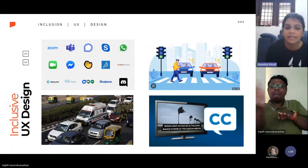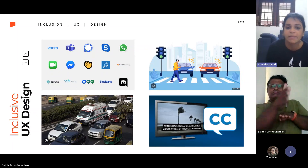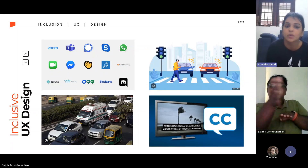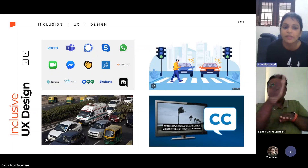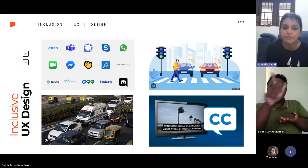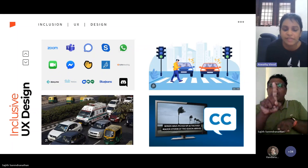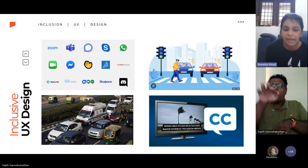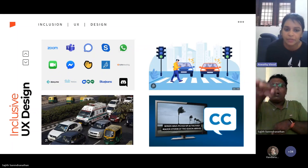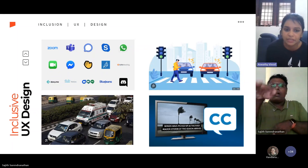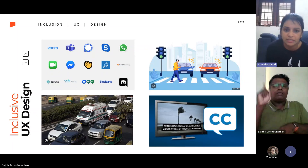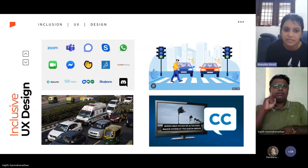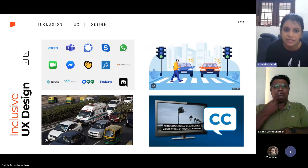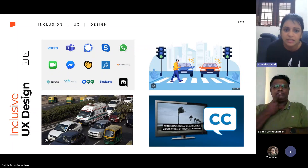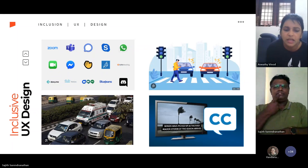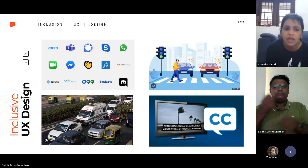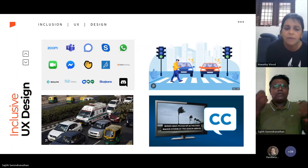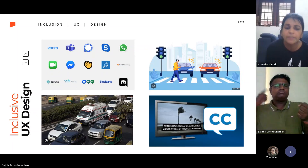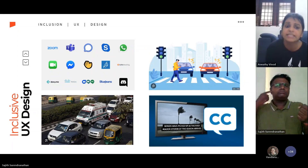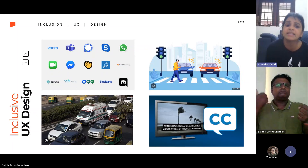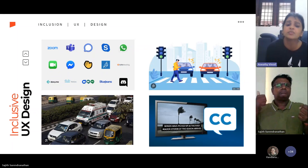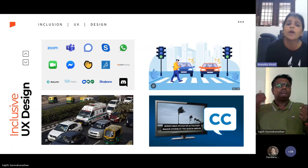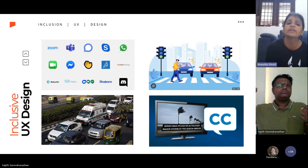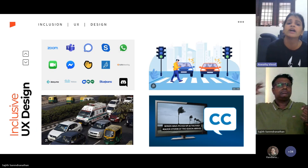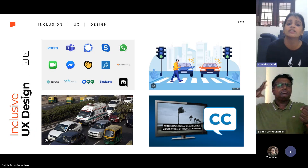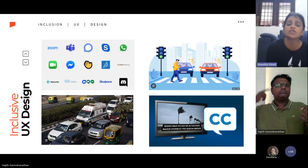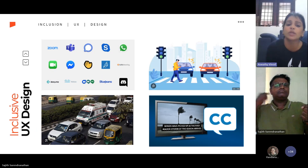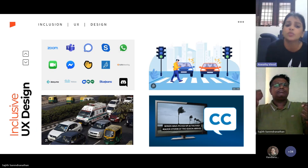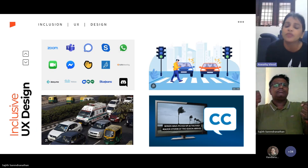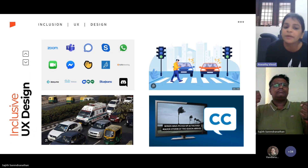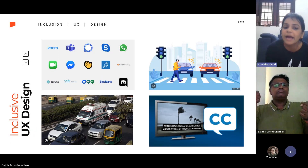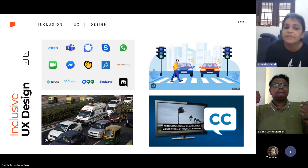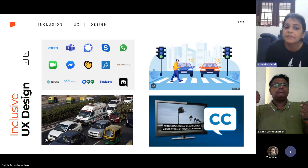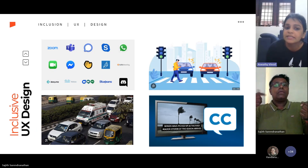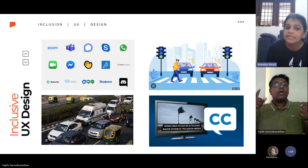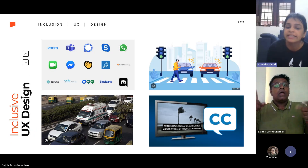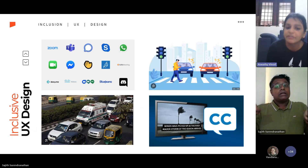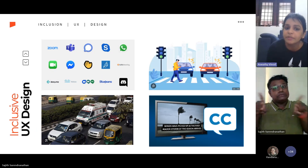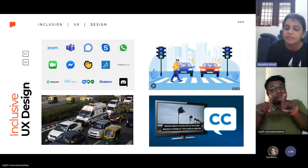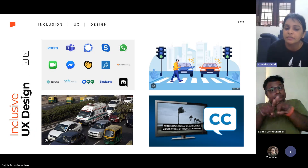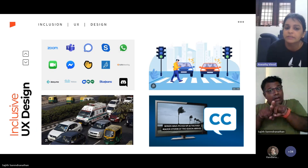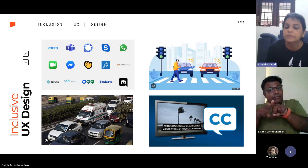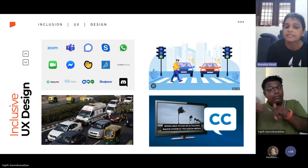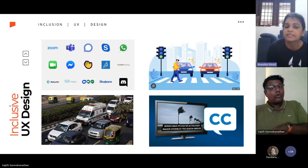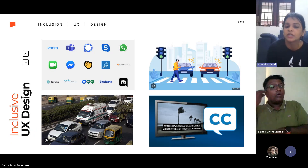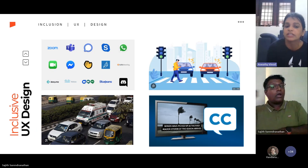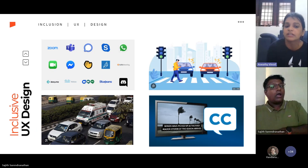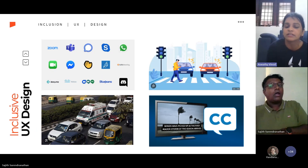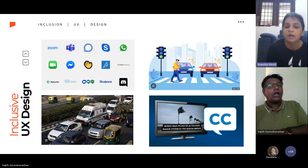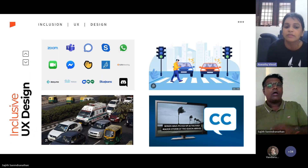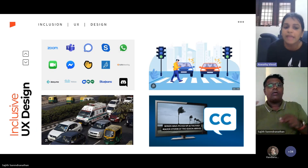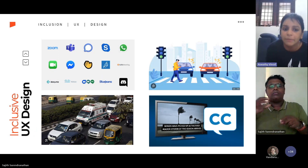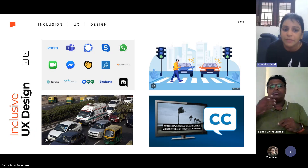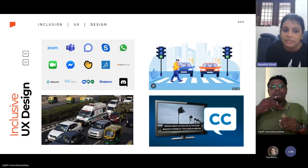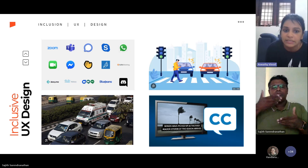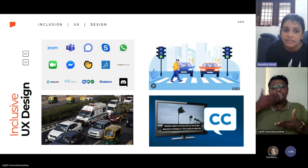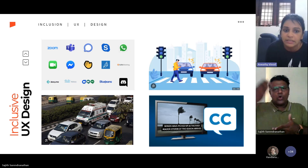behind them and they make way for the ambulance. But say there's one car that's not moving. Perhaps the person is a deaf person because the person did not hear the